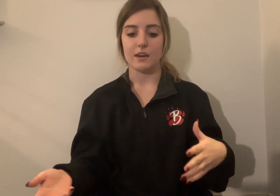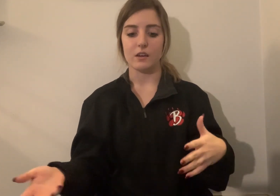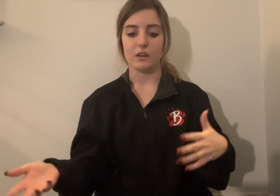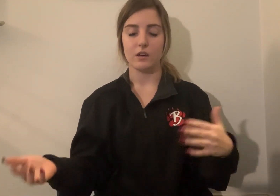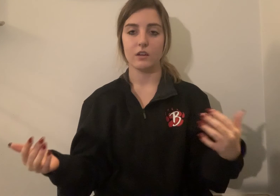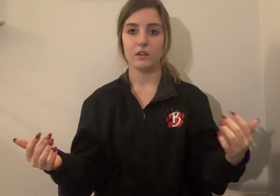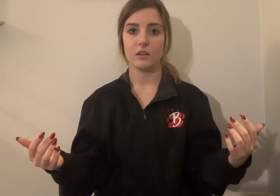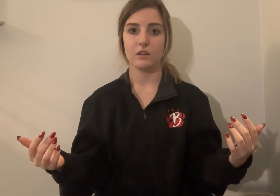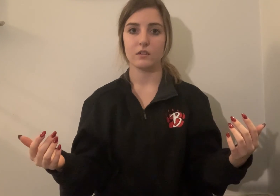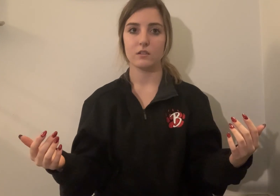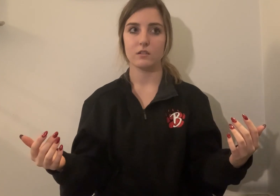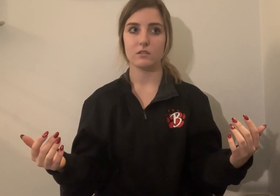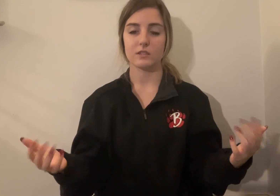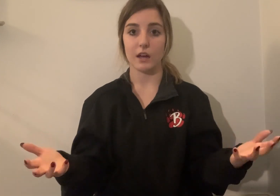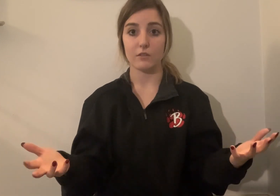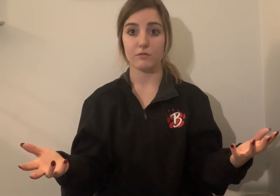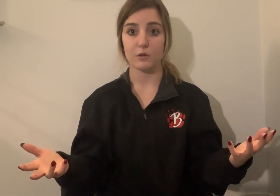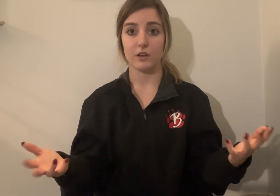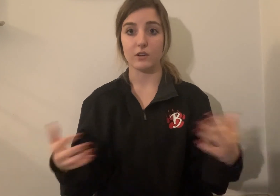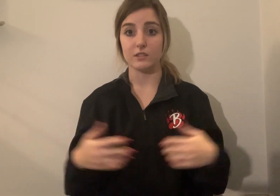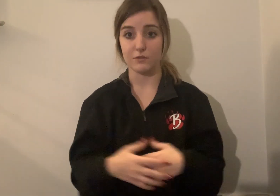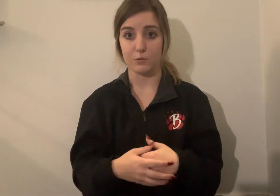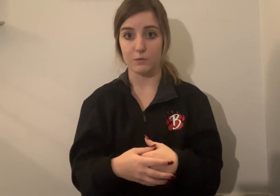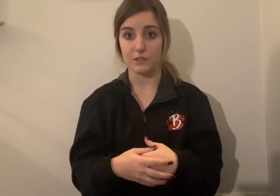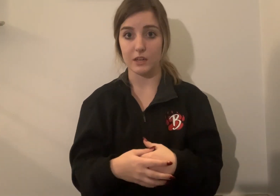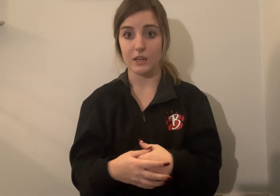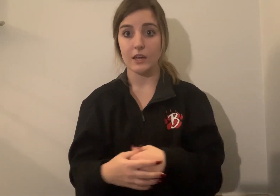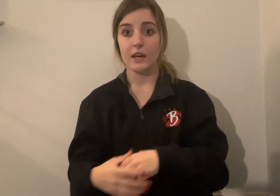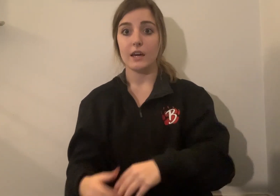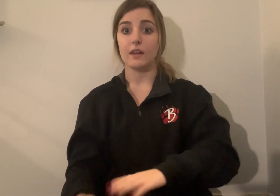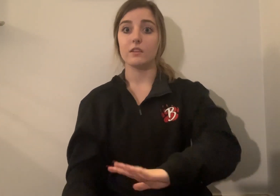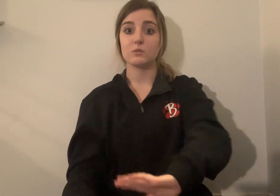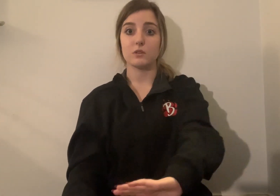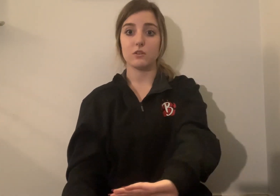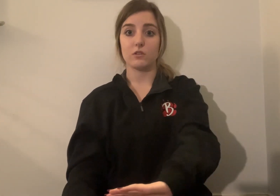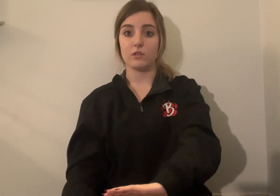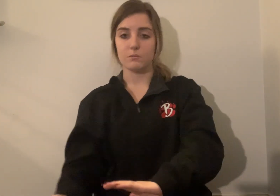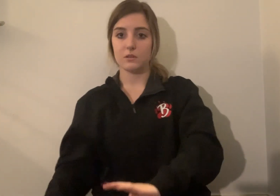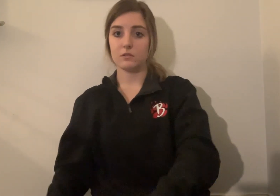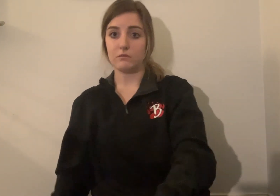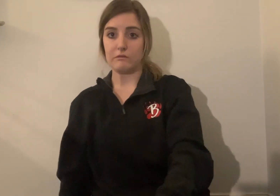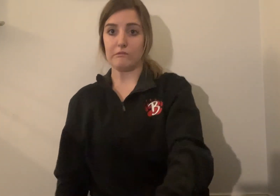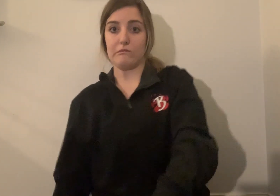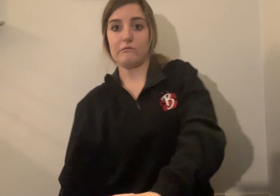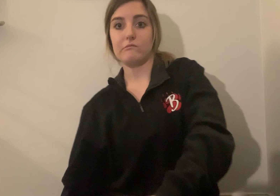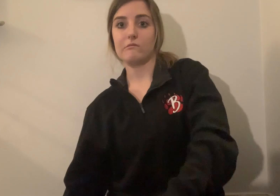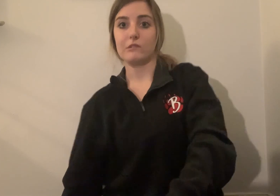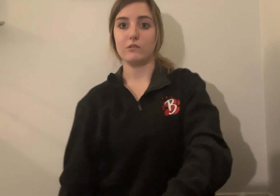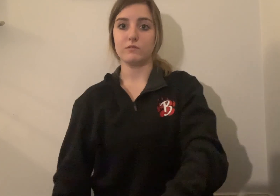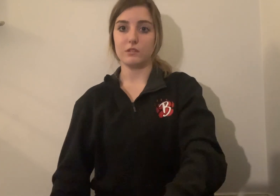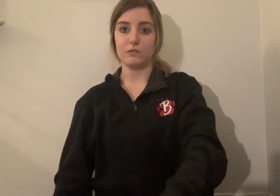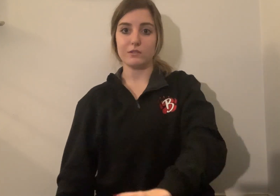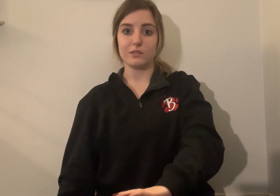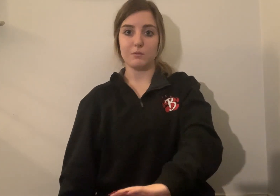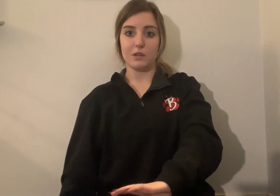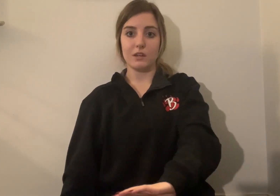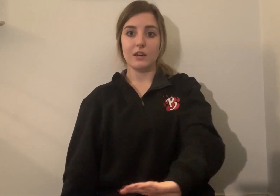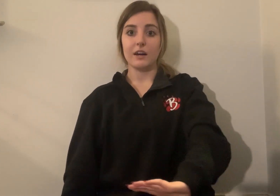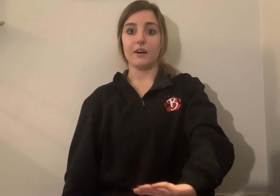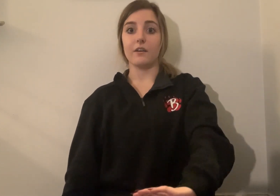a sign for it on a different website. And this one, your arm, hopefully you can see me.